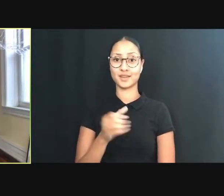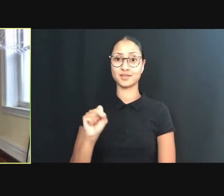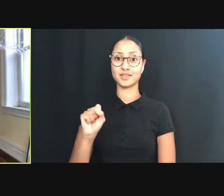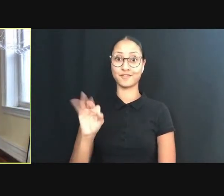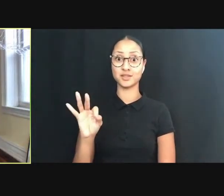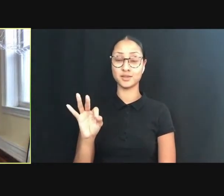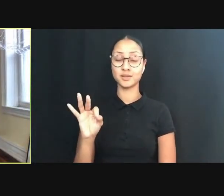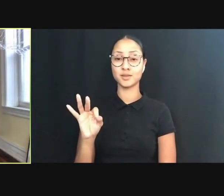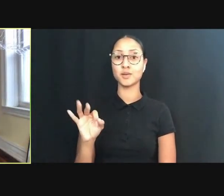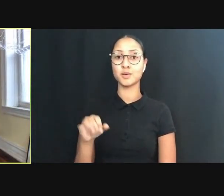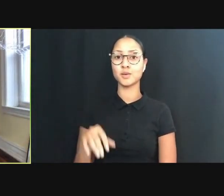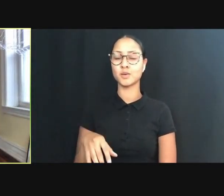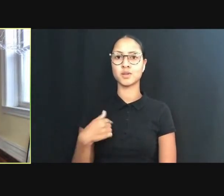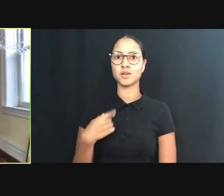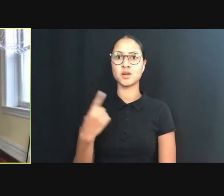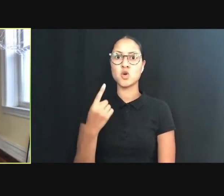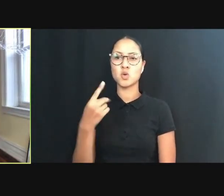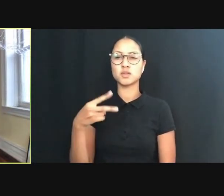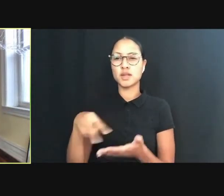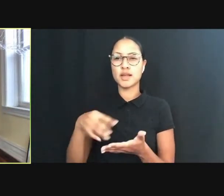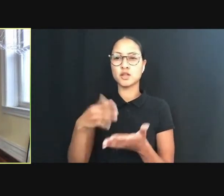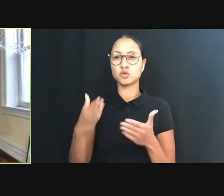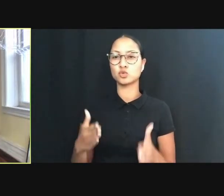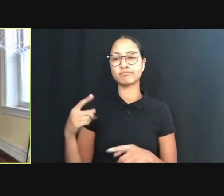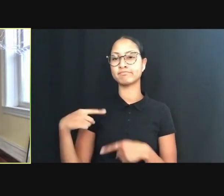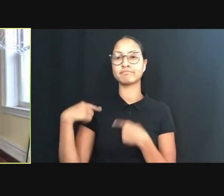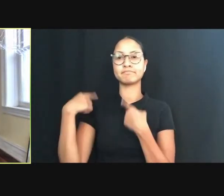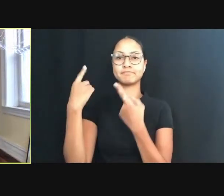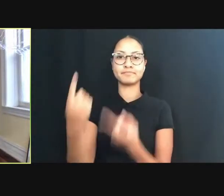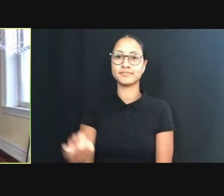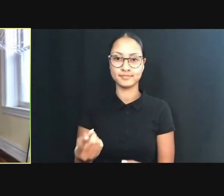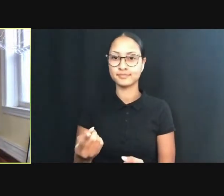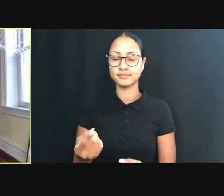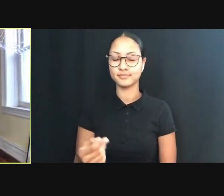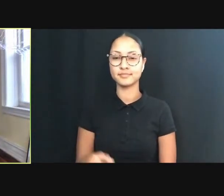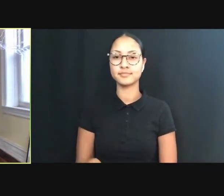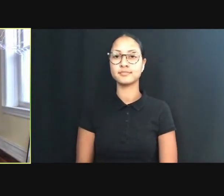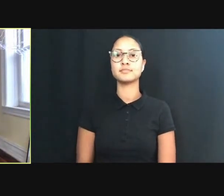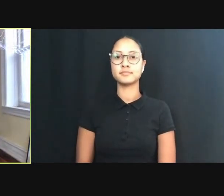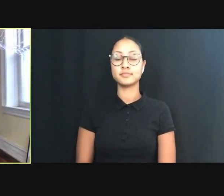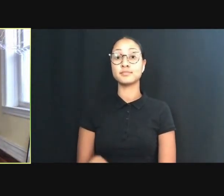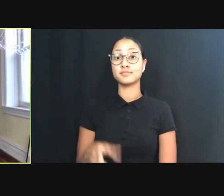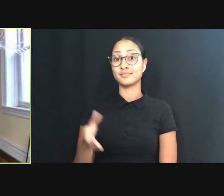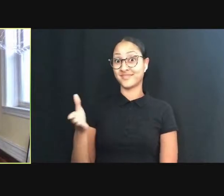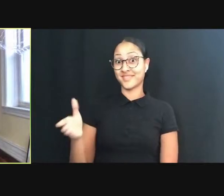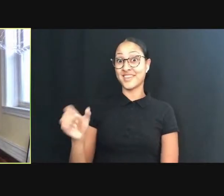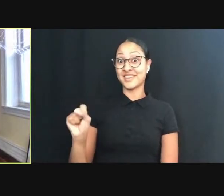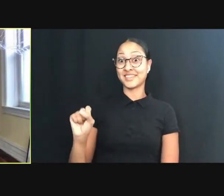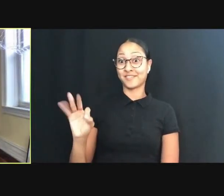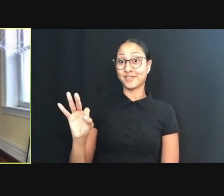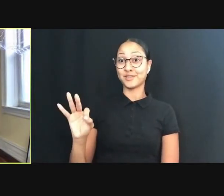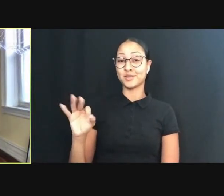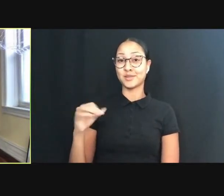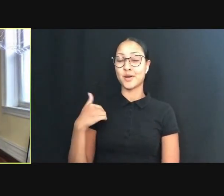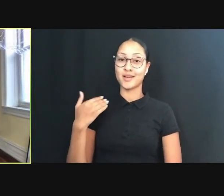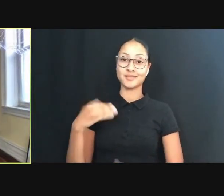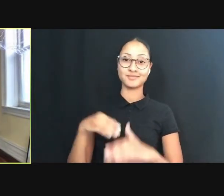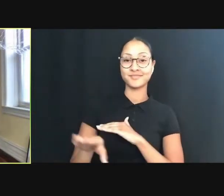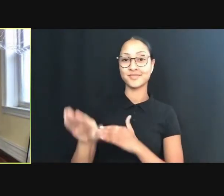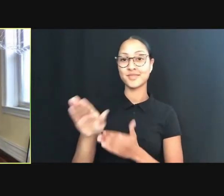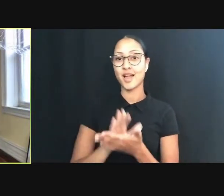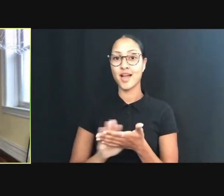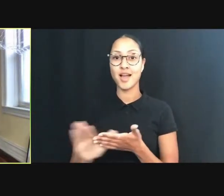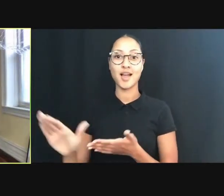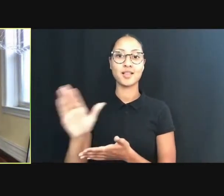so where I was always a dancer, I was always into dance. In San Francisco, when I got to college, it wasn't until my